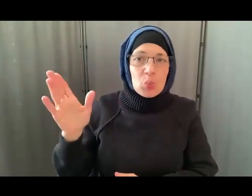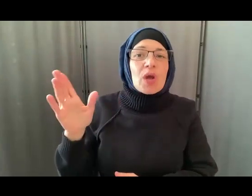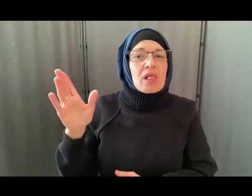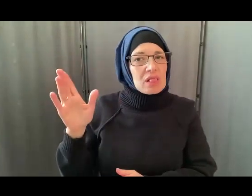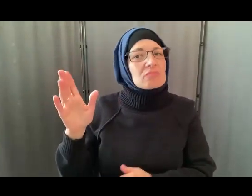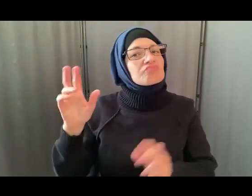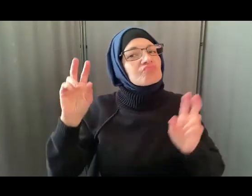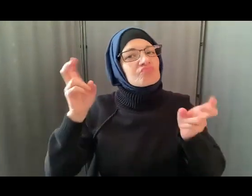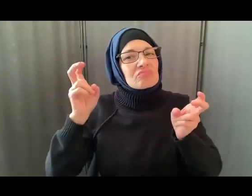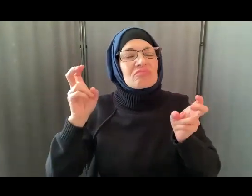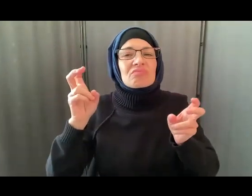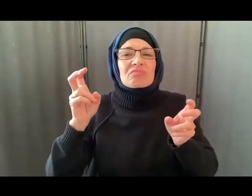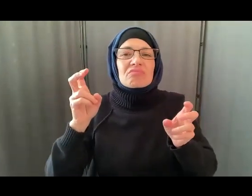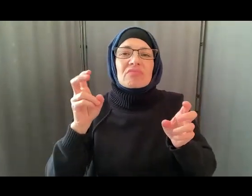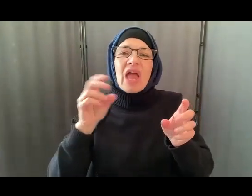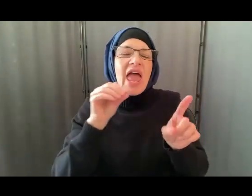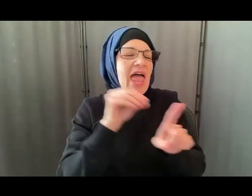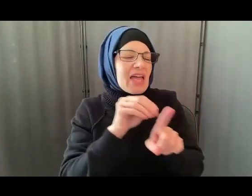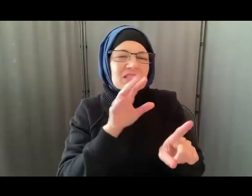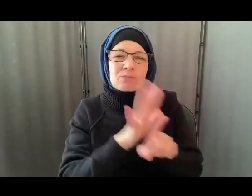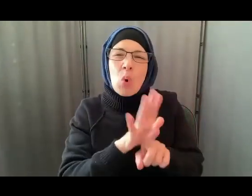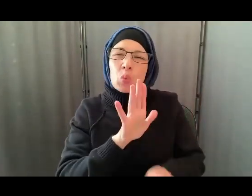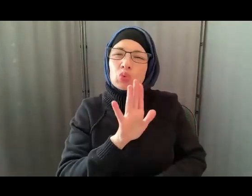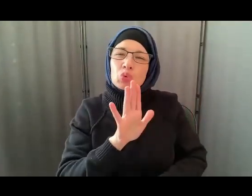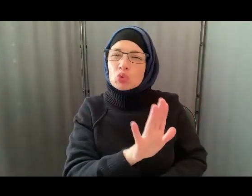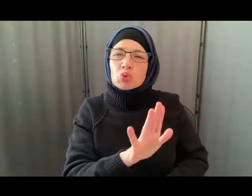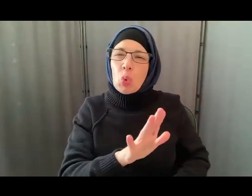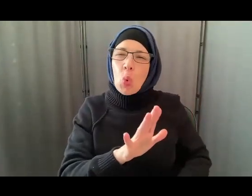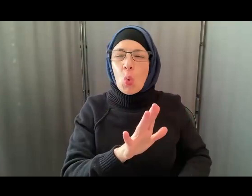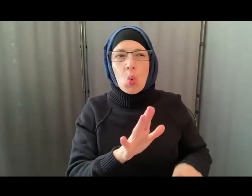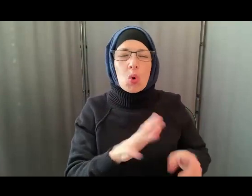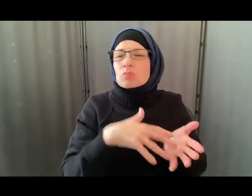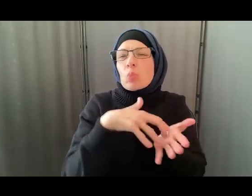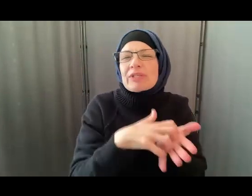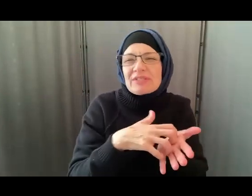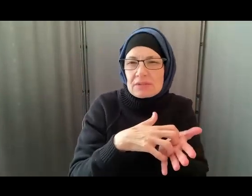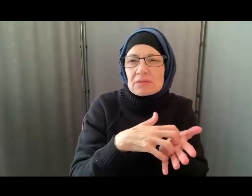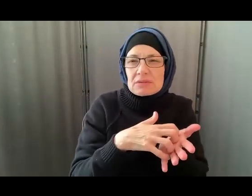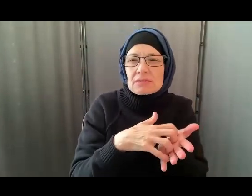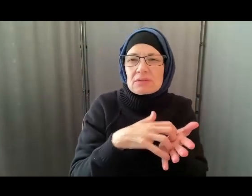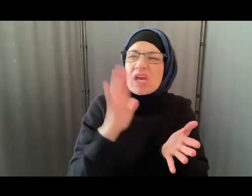expose your disgusts. He will expose your shortcomings.